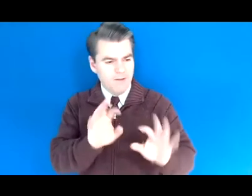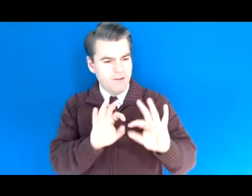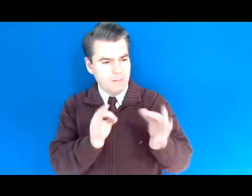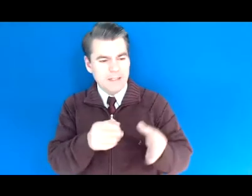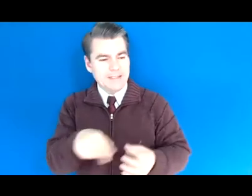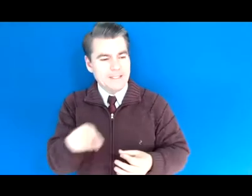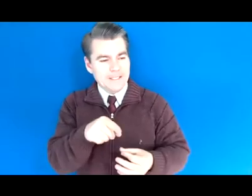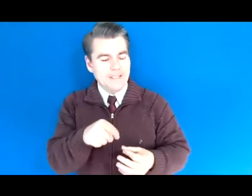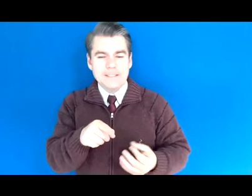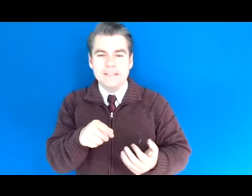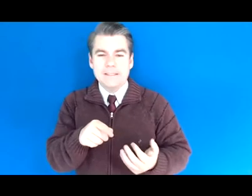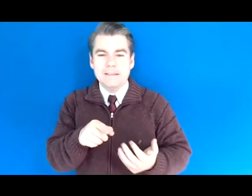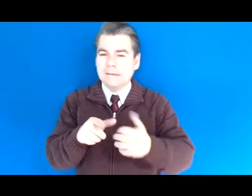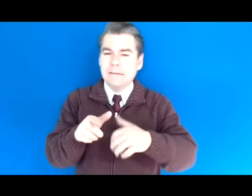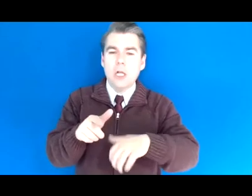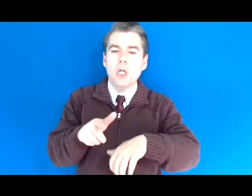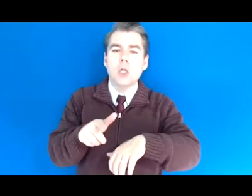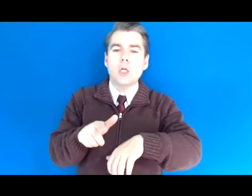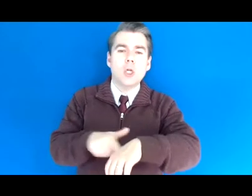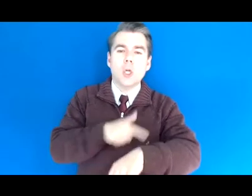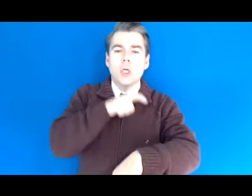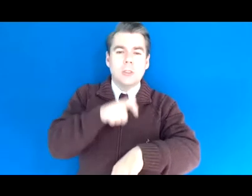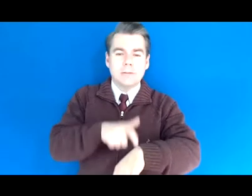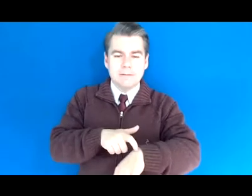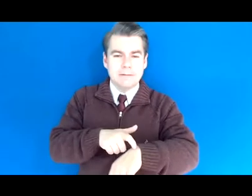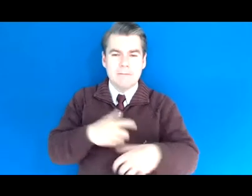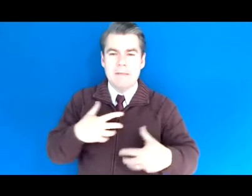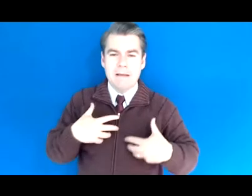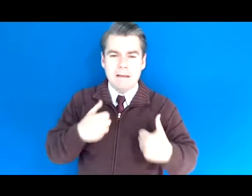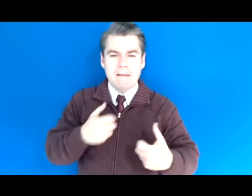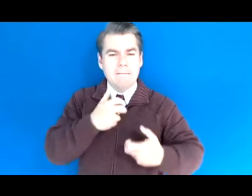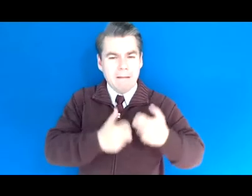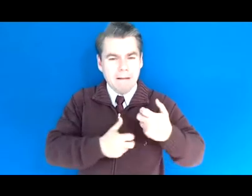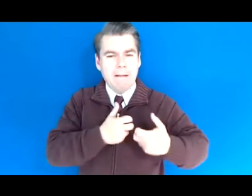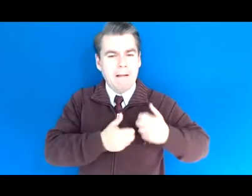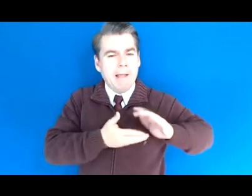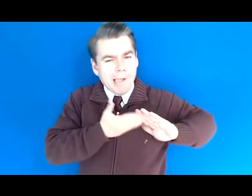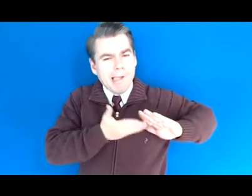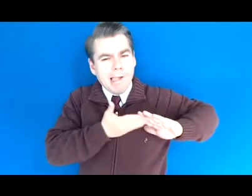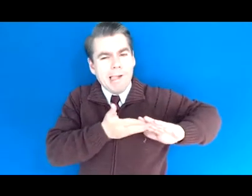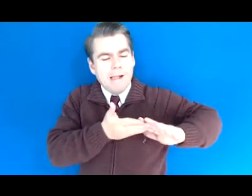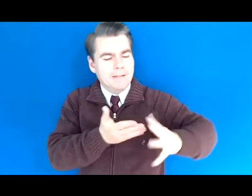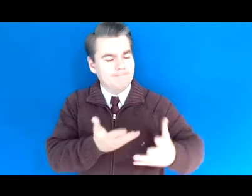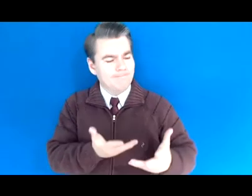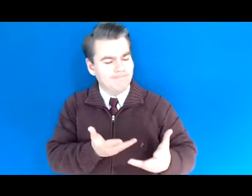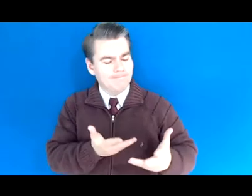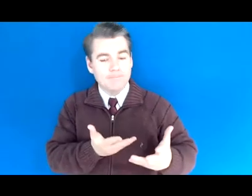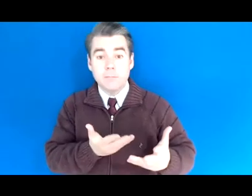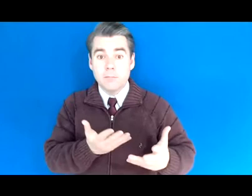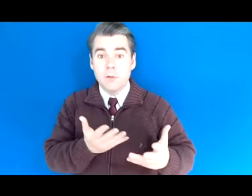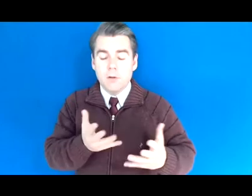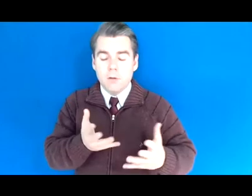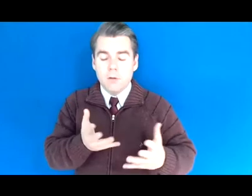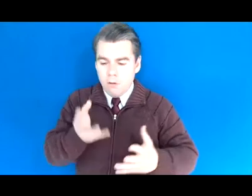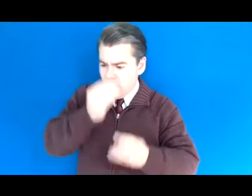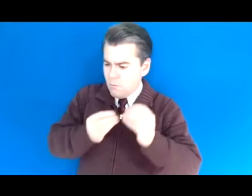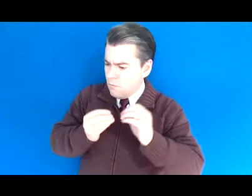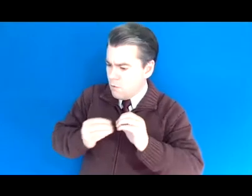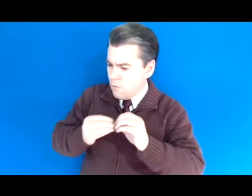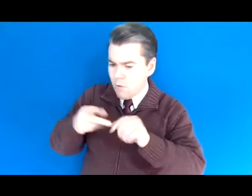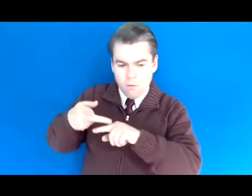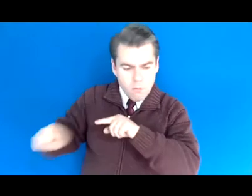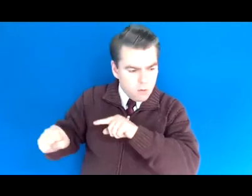with long-term unresolved health issues. I'm learning more and more about why Plexus is helping so